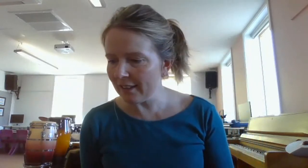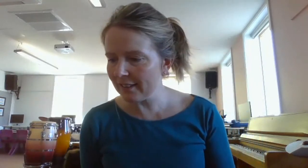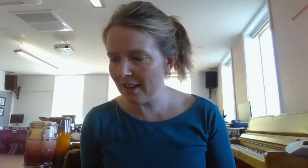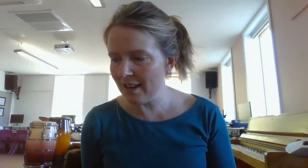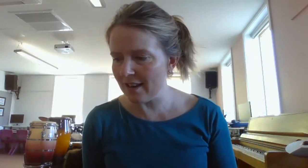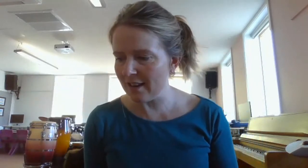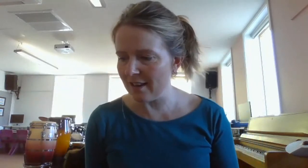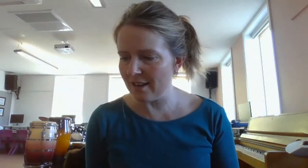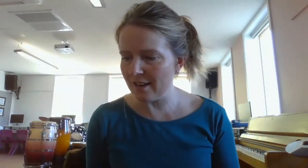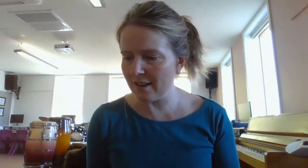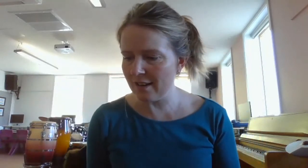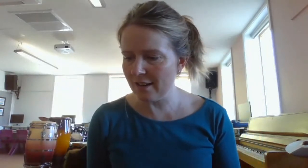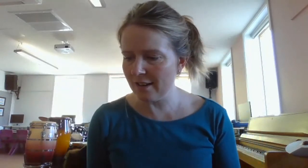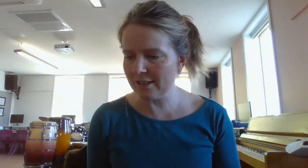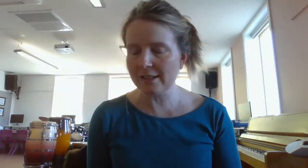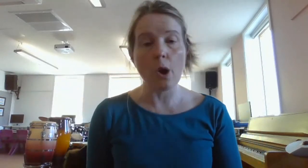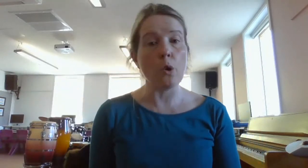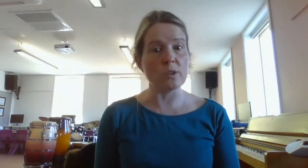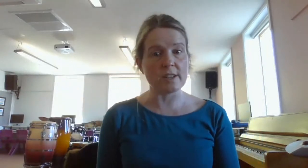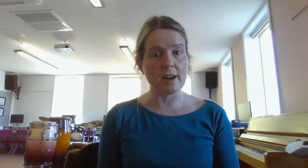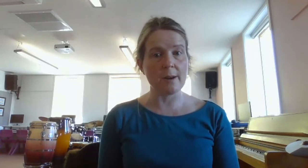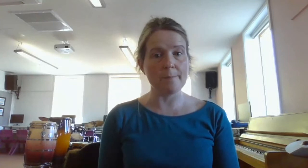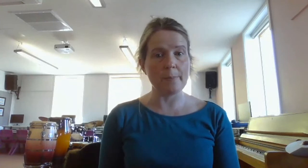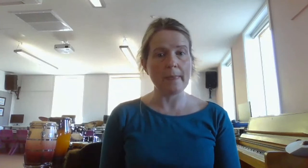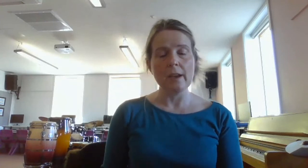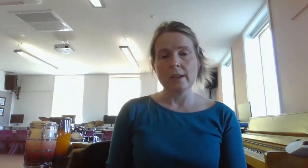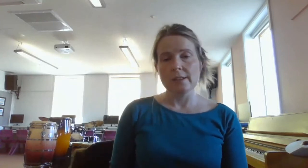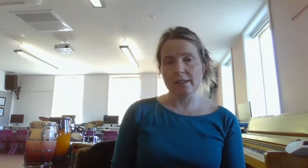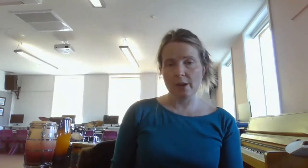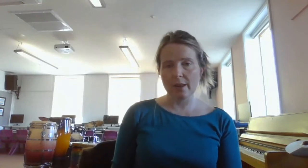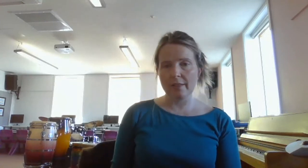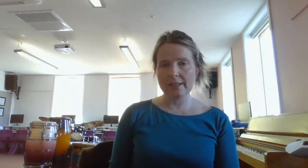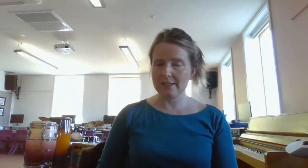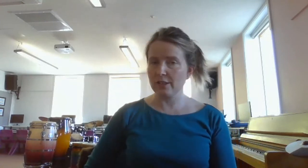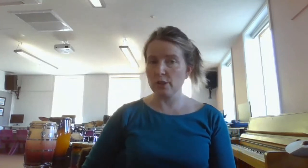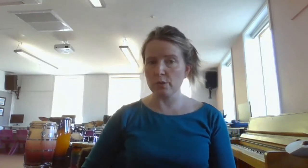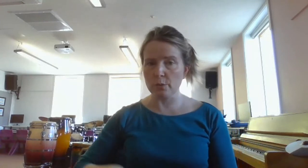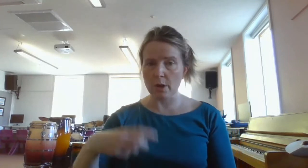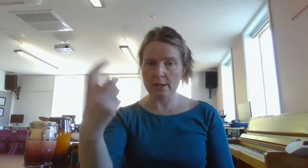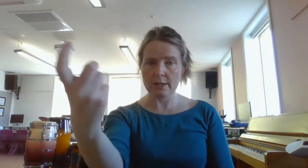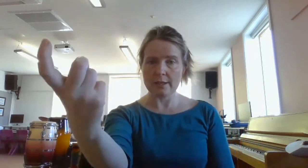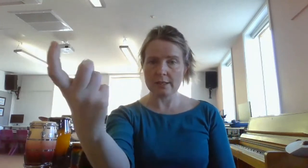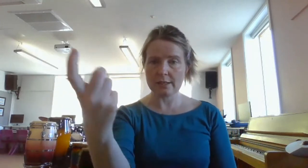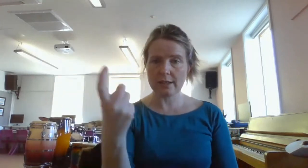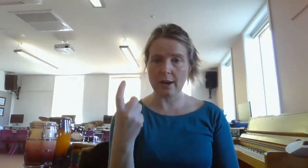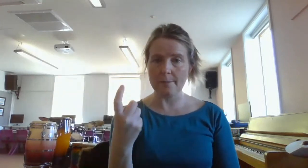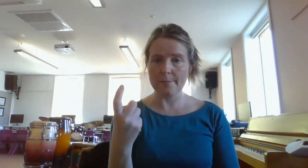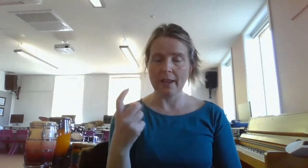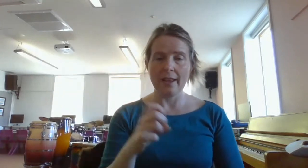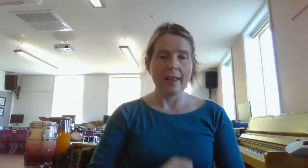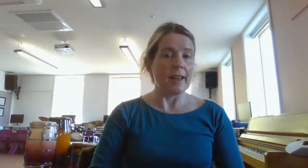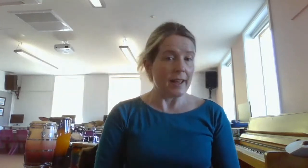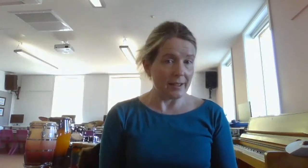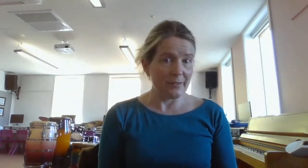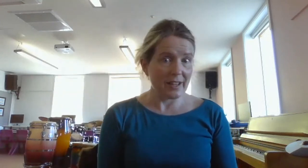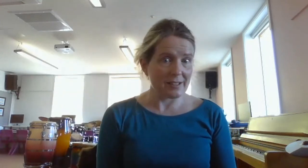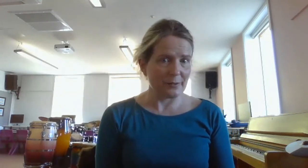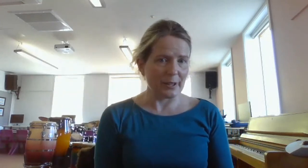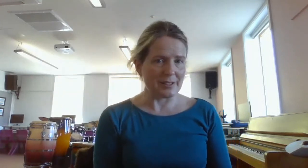Next is to come. So this is the usual one, to come. If that's